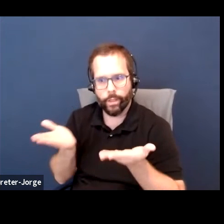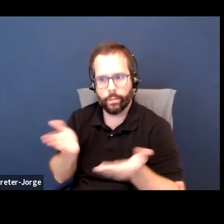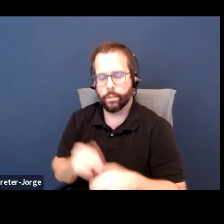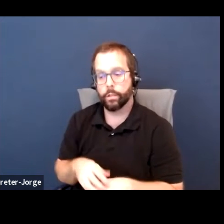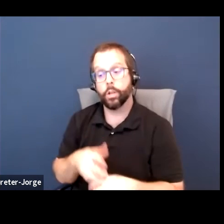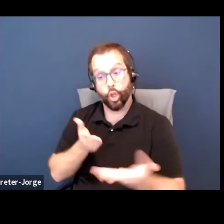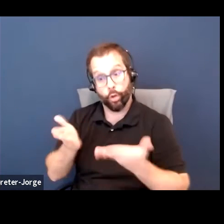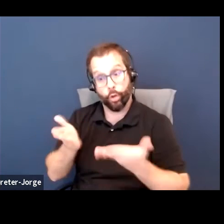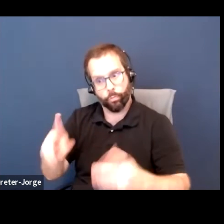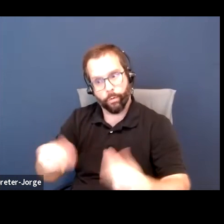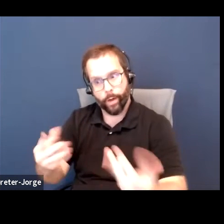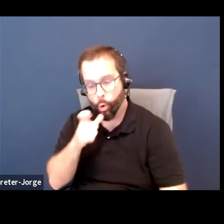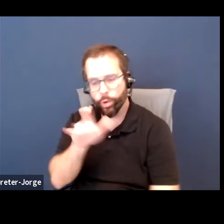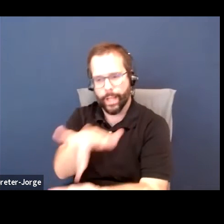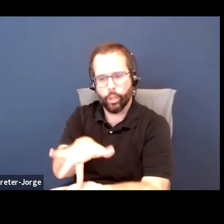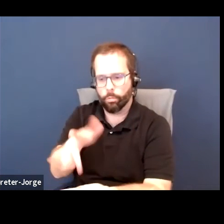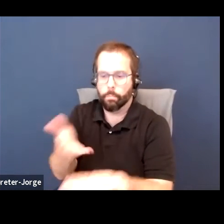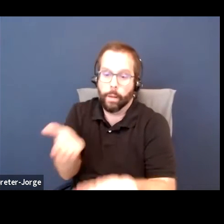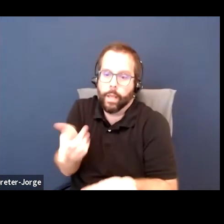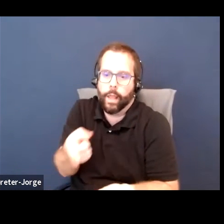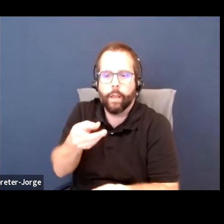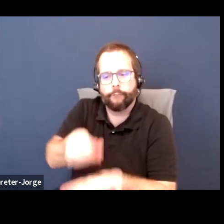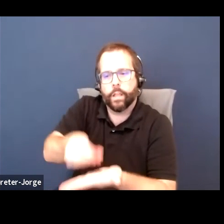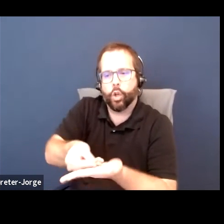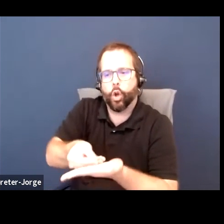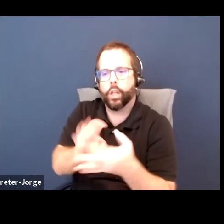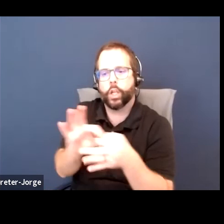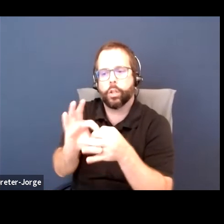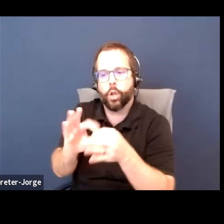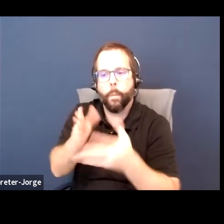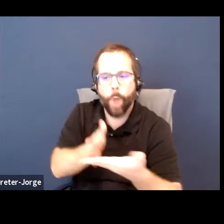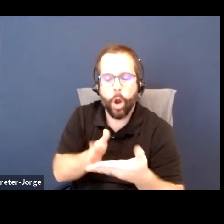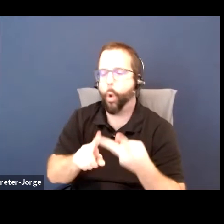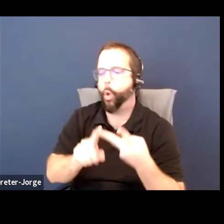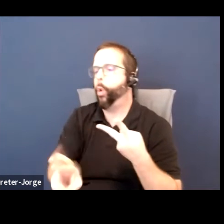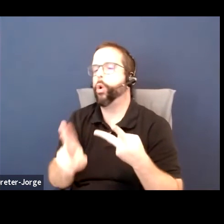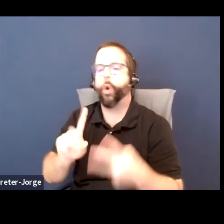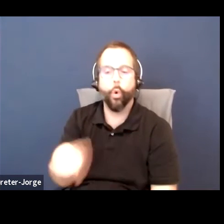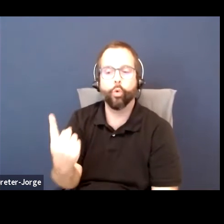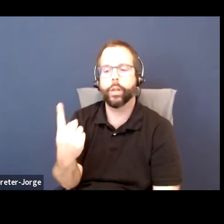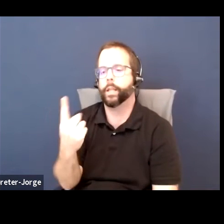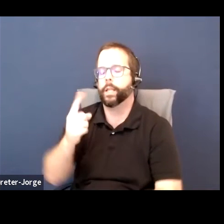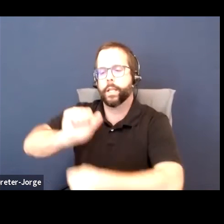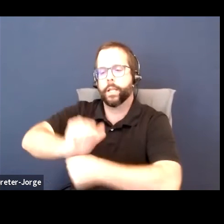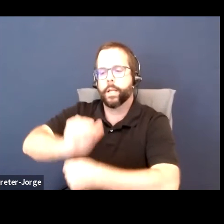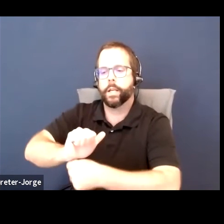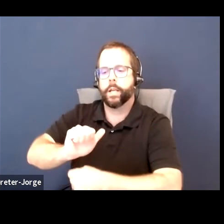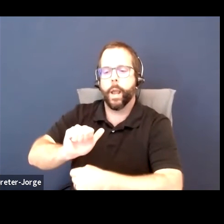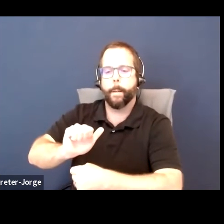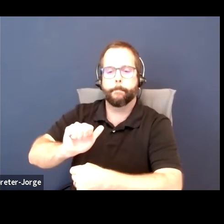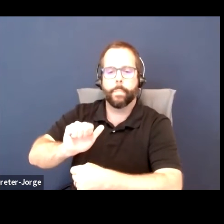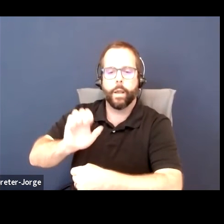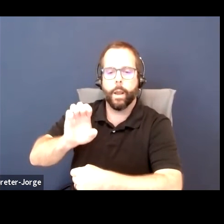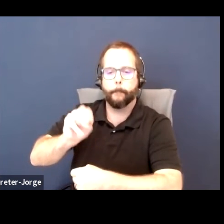you're going to do the fiscal intermediary part or if you're going to do the just the employment support